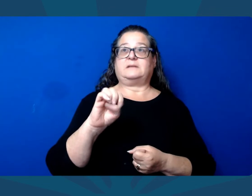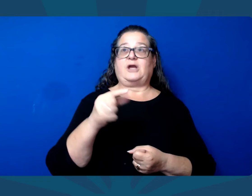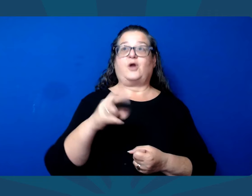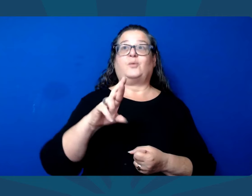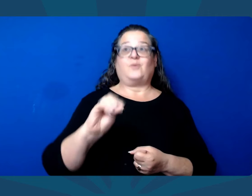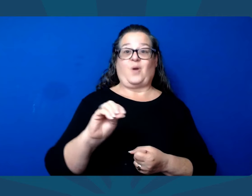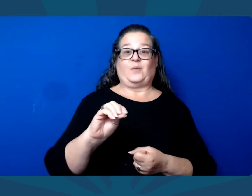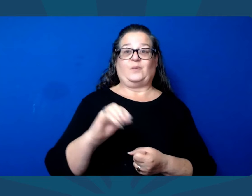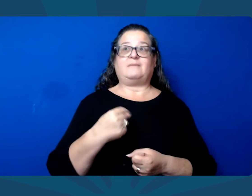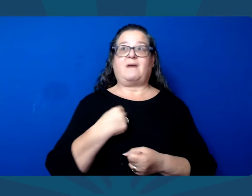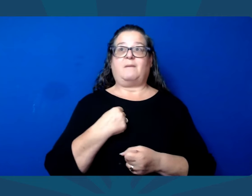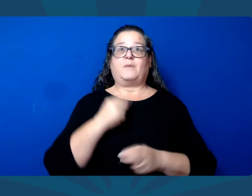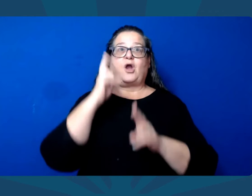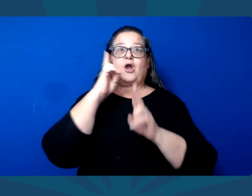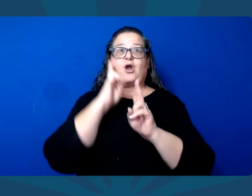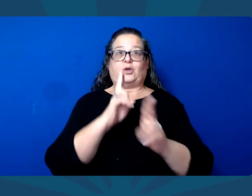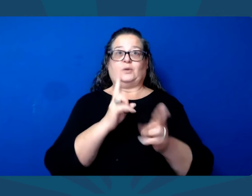Montenegro.